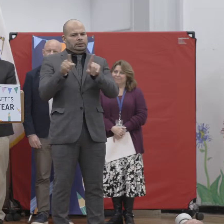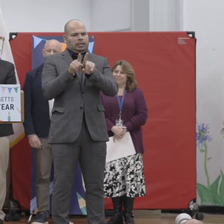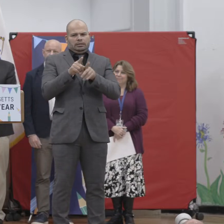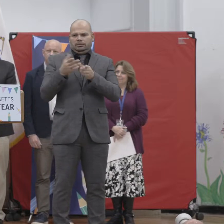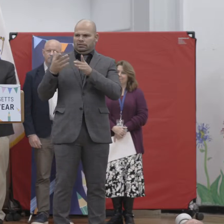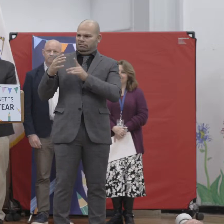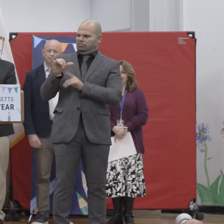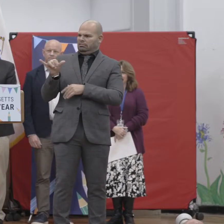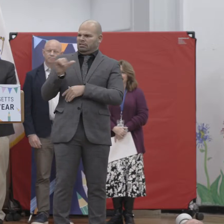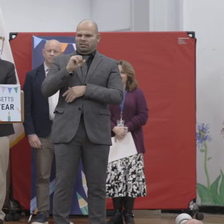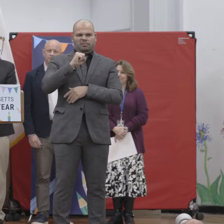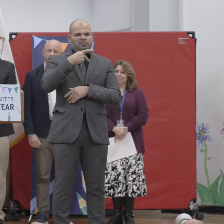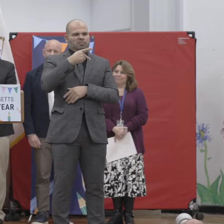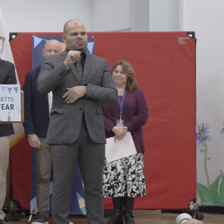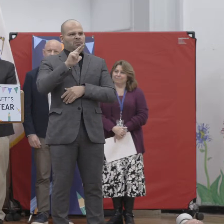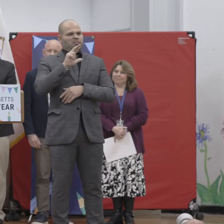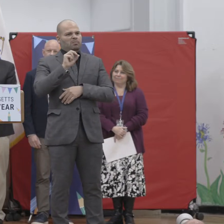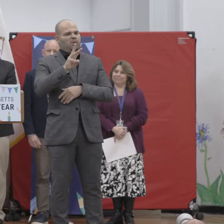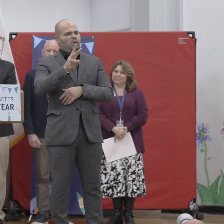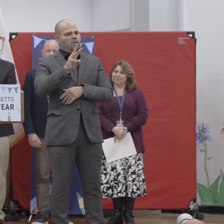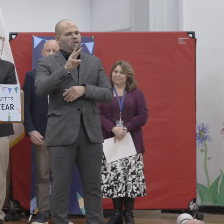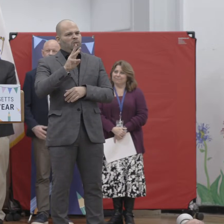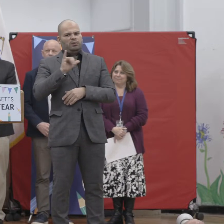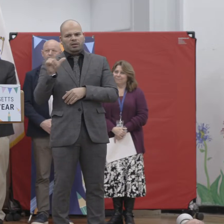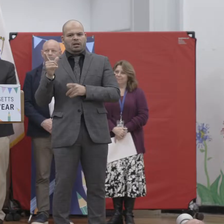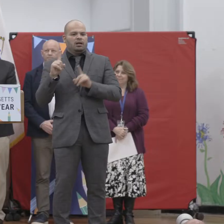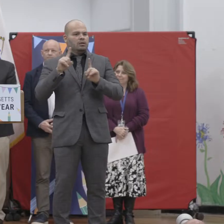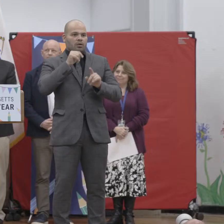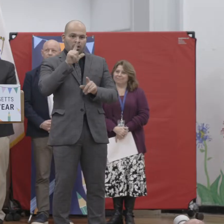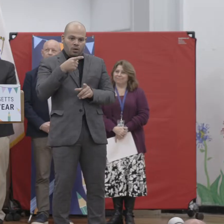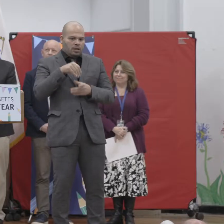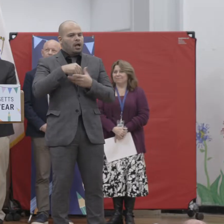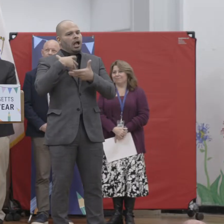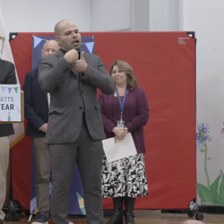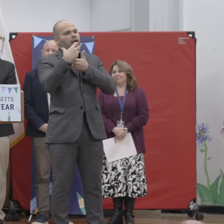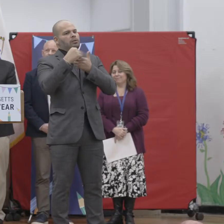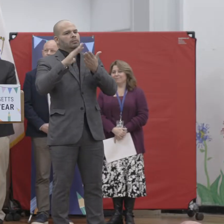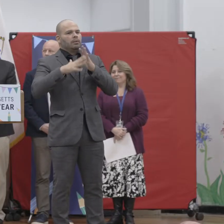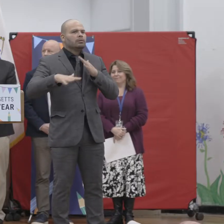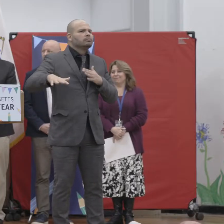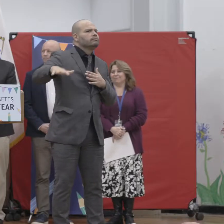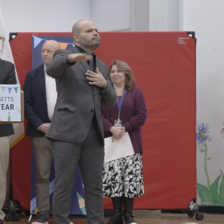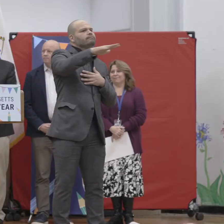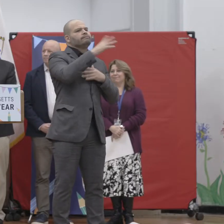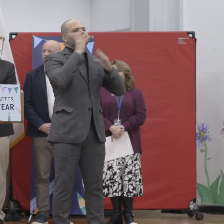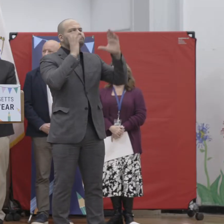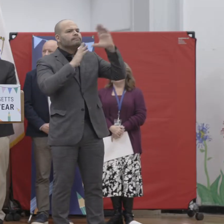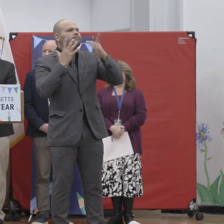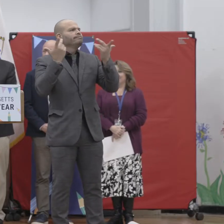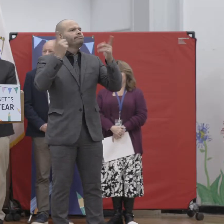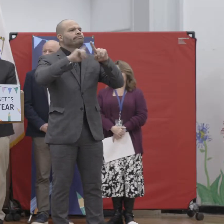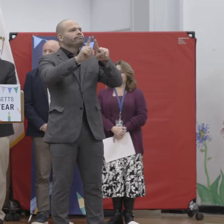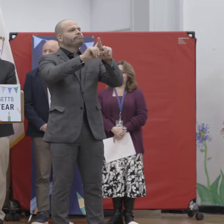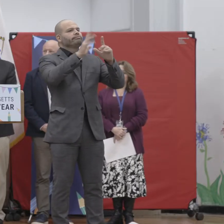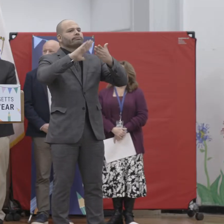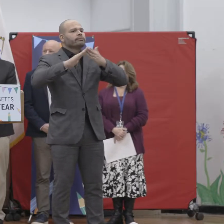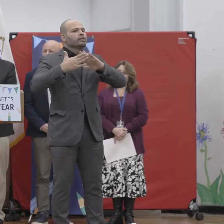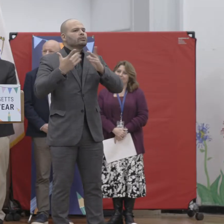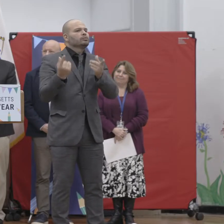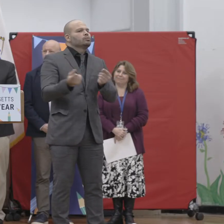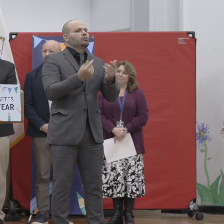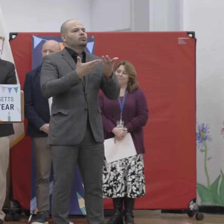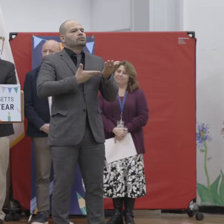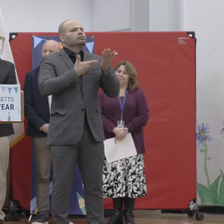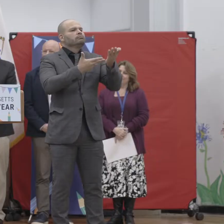class exploring downtown Boston, taking advantage of what the city has to offer as they are learning and growing within